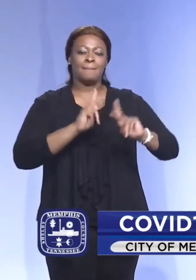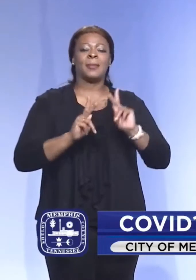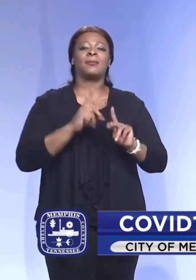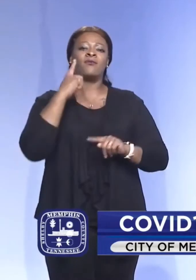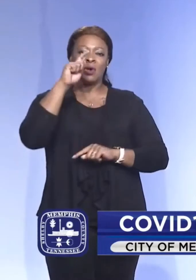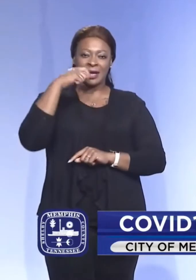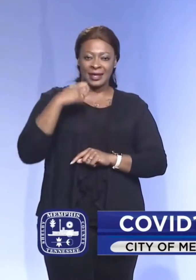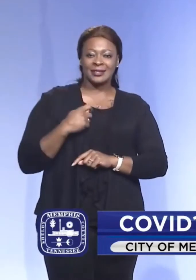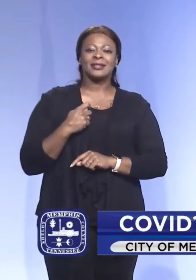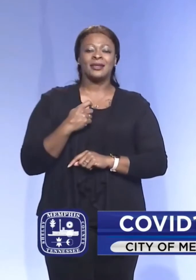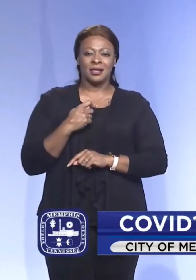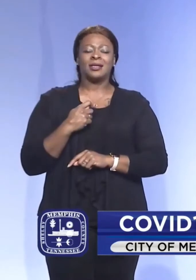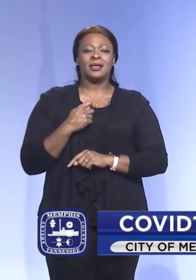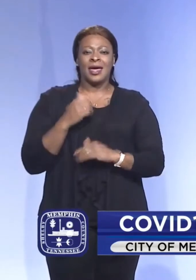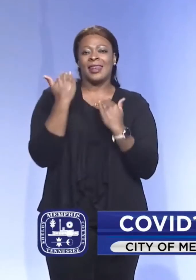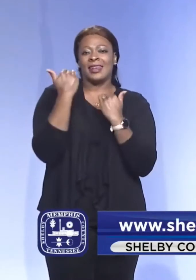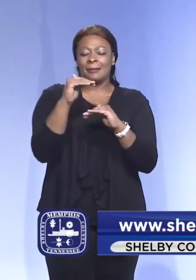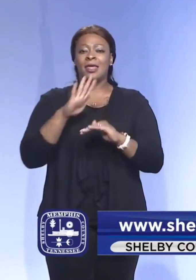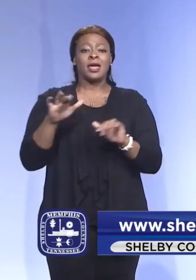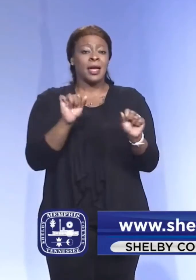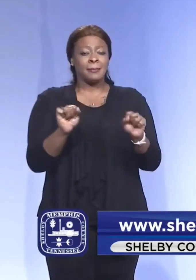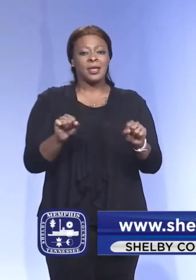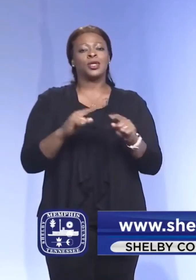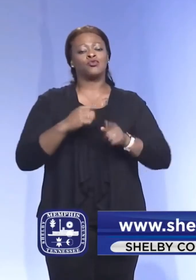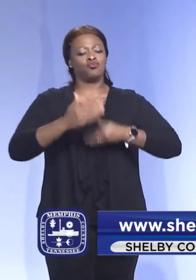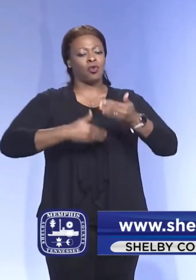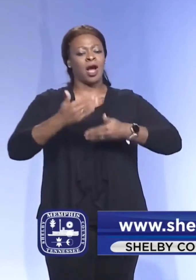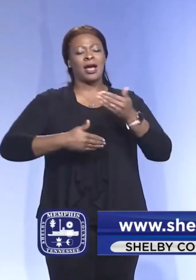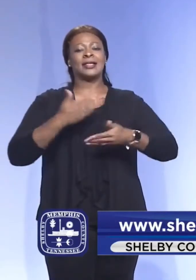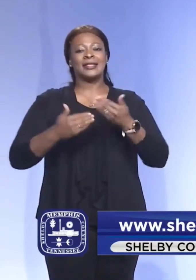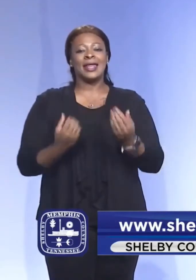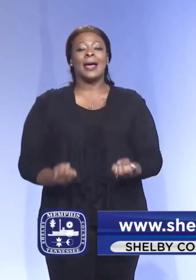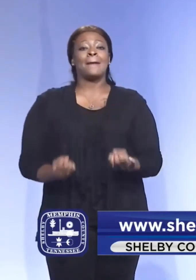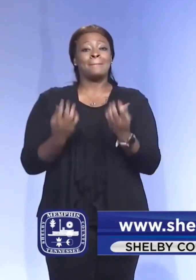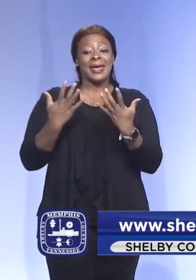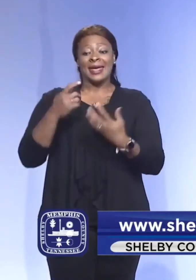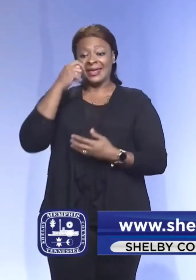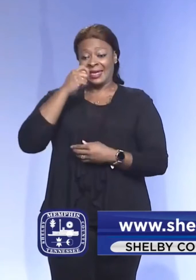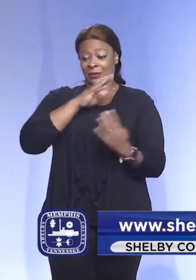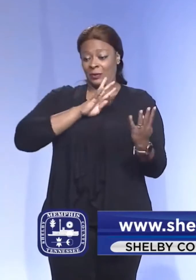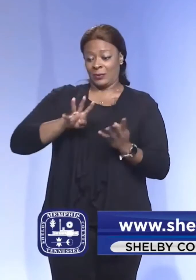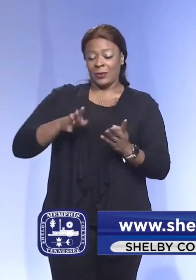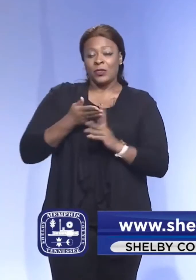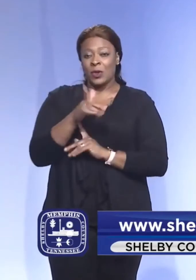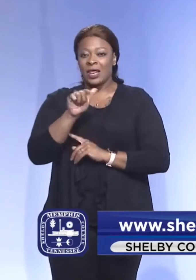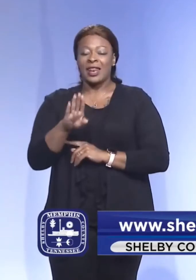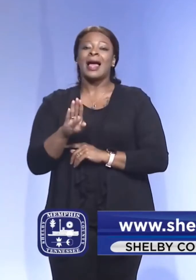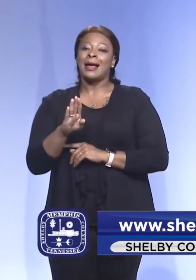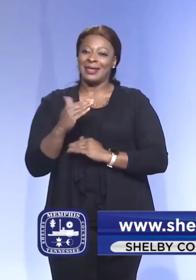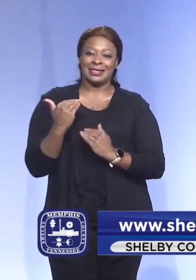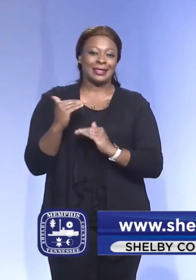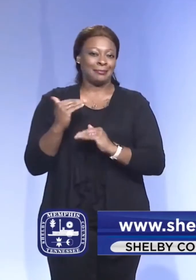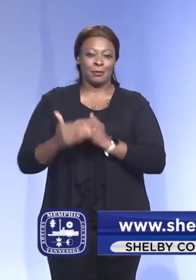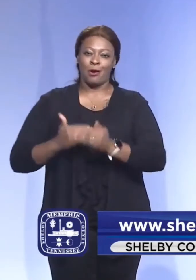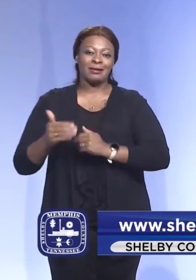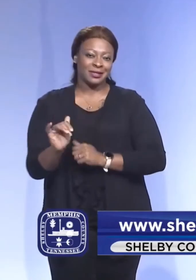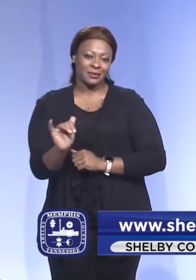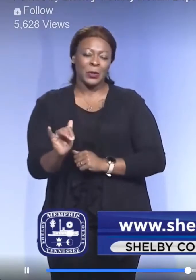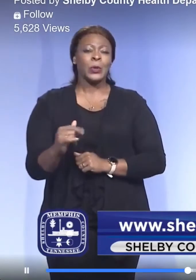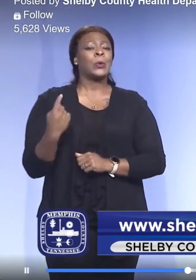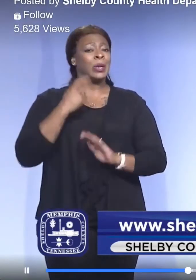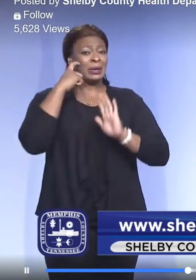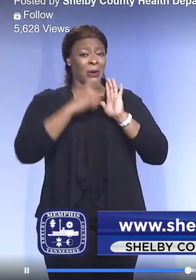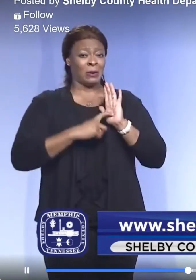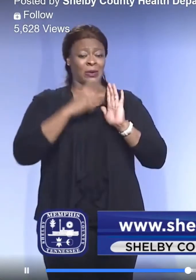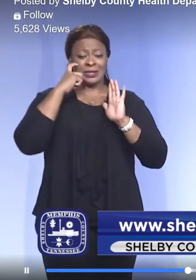in, and limited in their ability to process the amount of tests that are coming through their labs. And so that is why we're